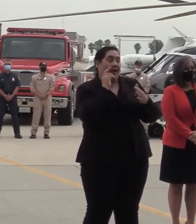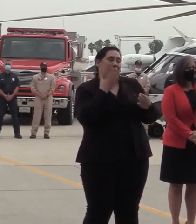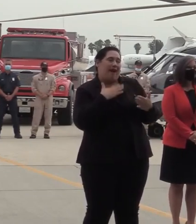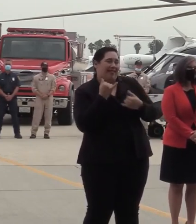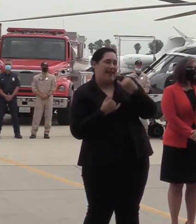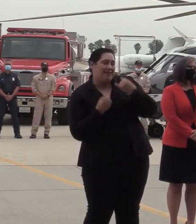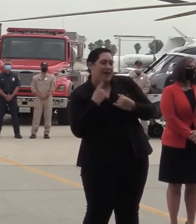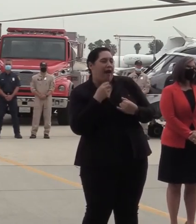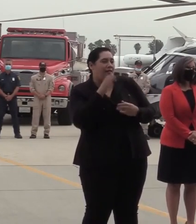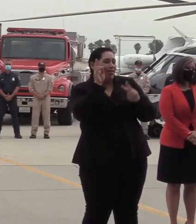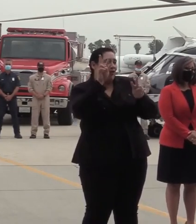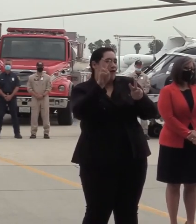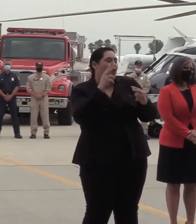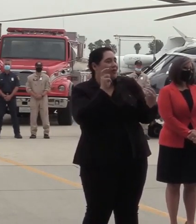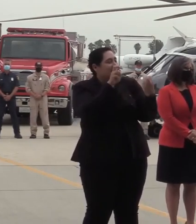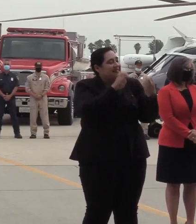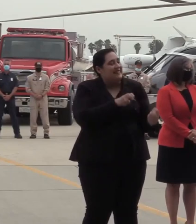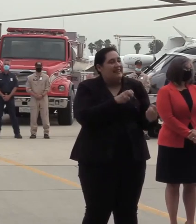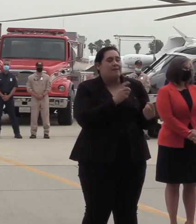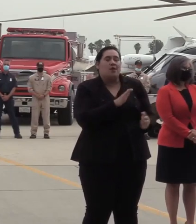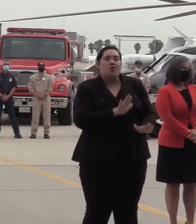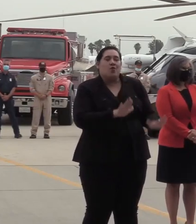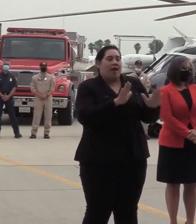but he's been a great friend, a great leader. Ralph Terrazas.